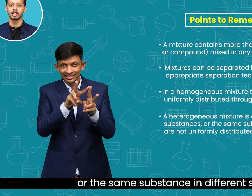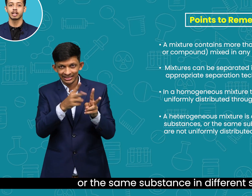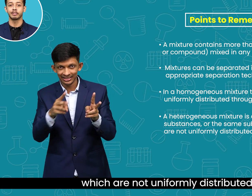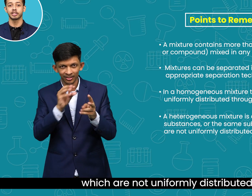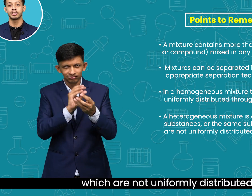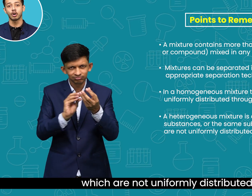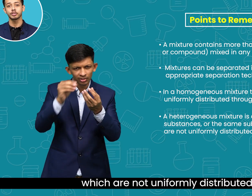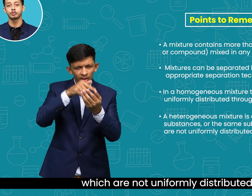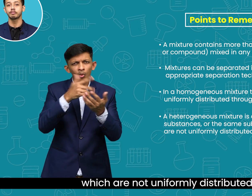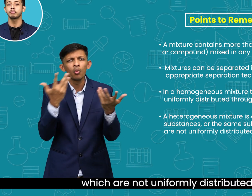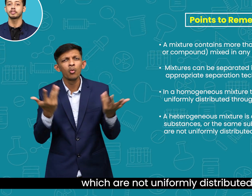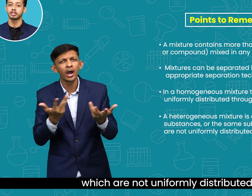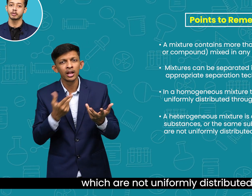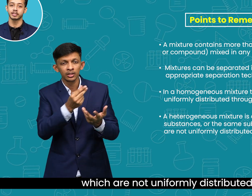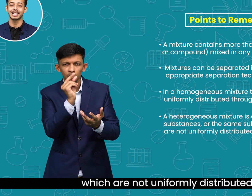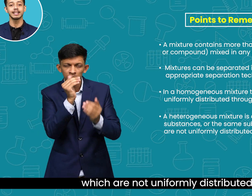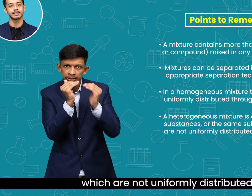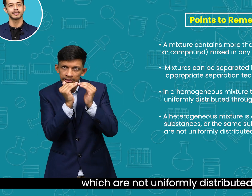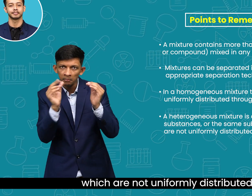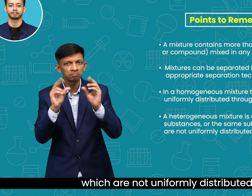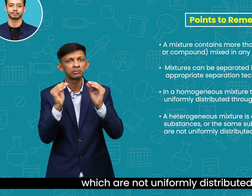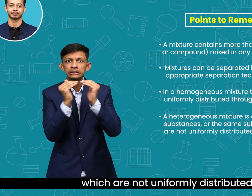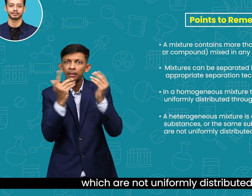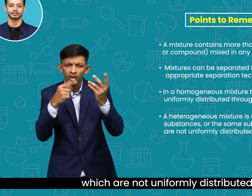states which are not uniformly distributed in